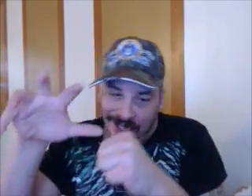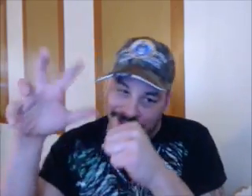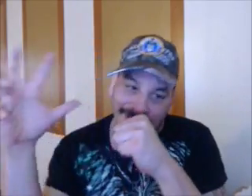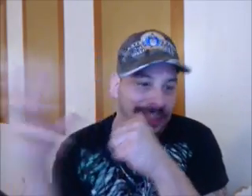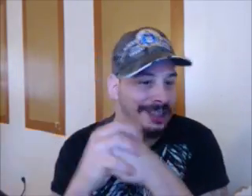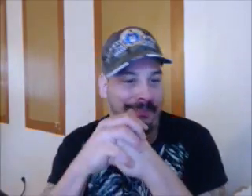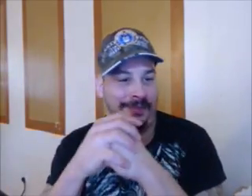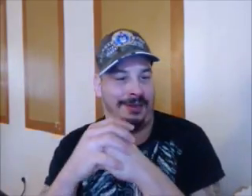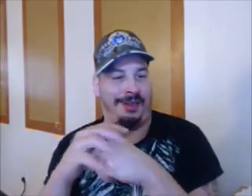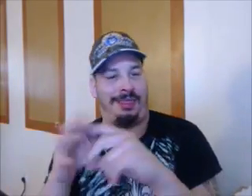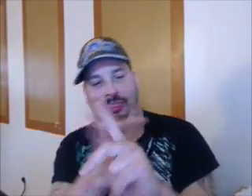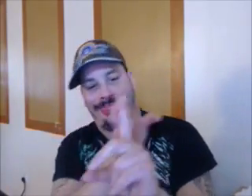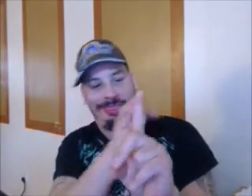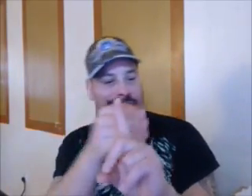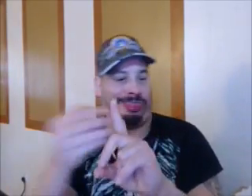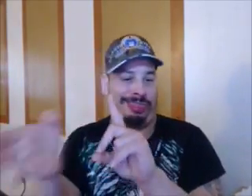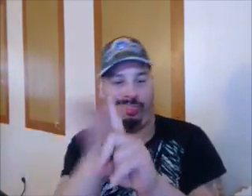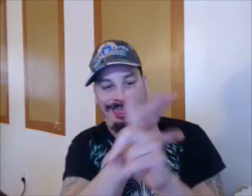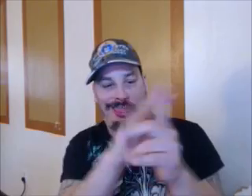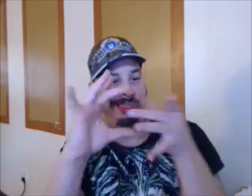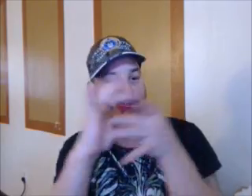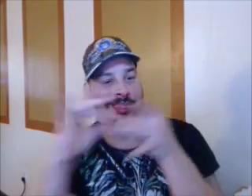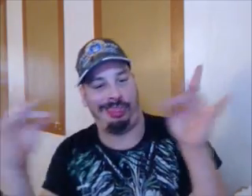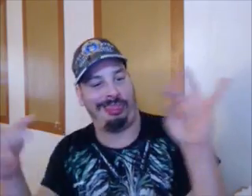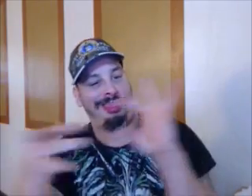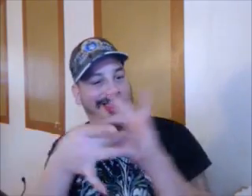I have seen and met